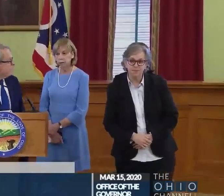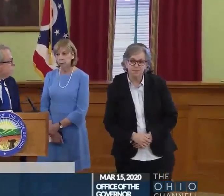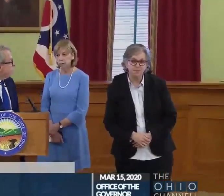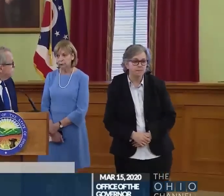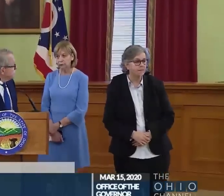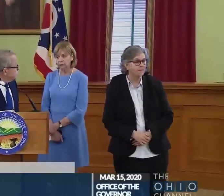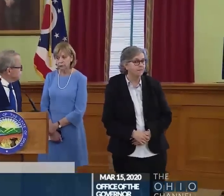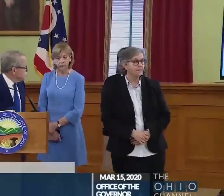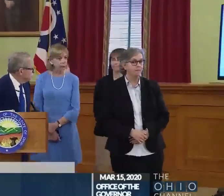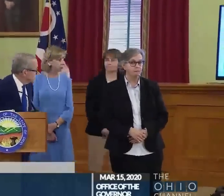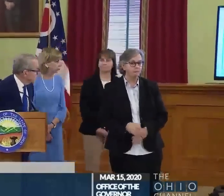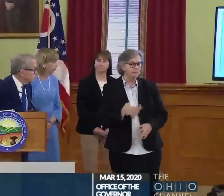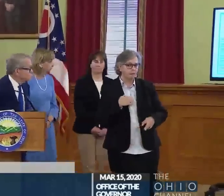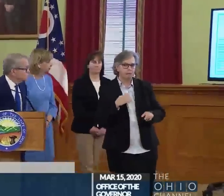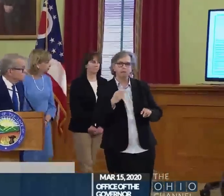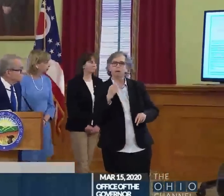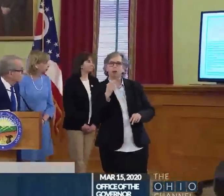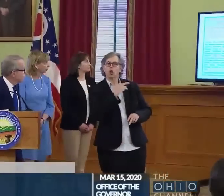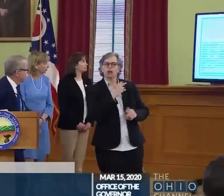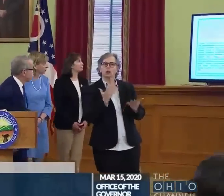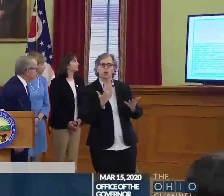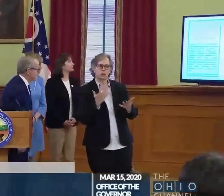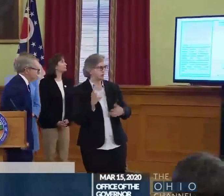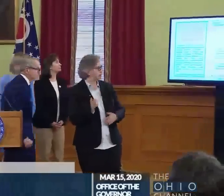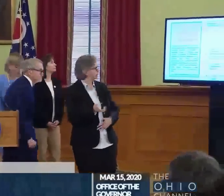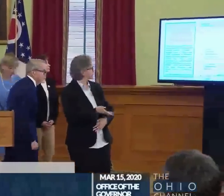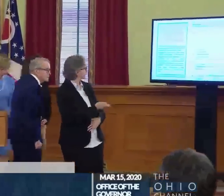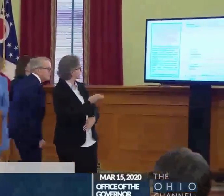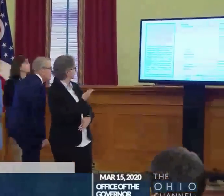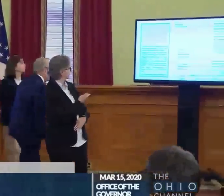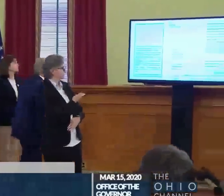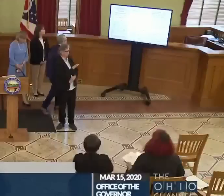well, I'm looking at the screen. There it is. We'll go over here.